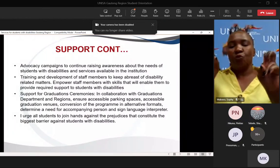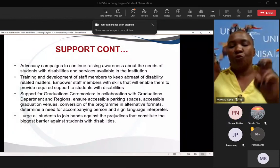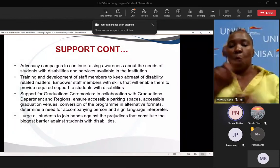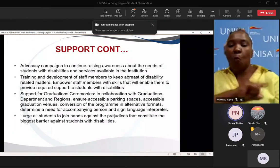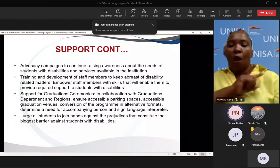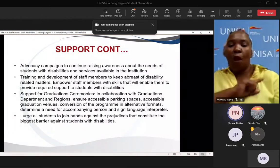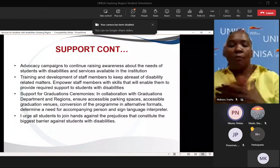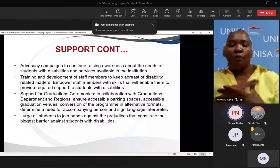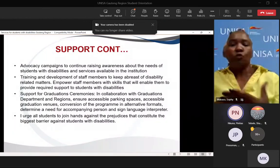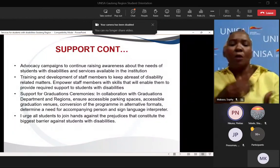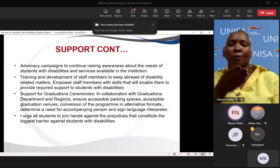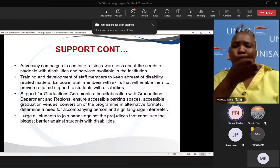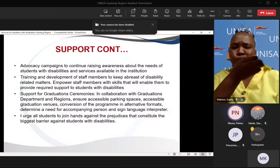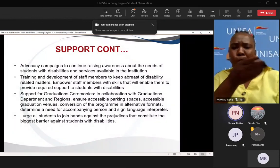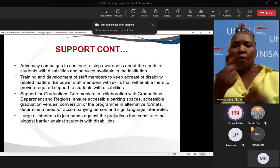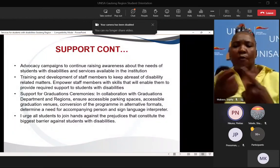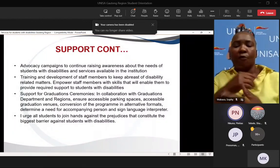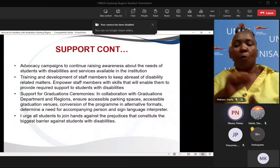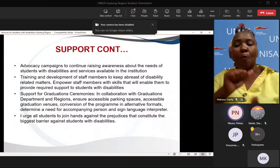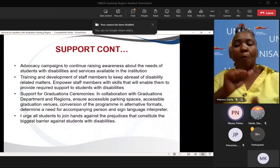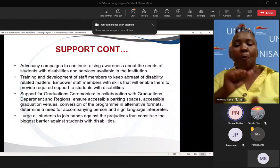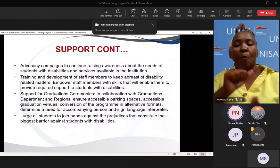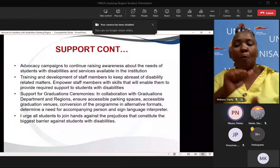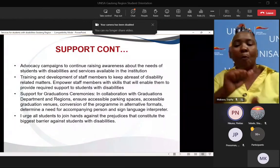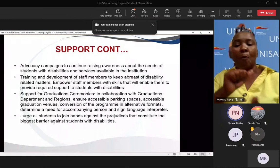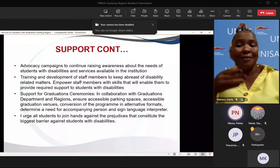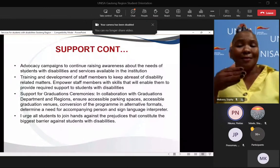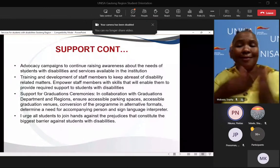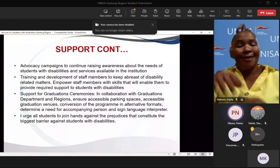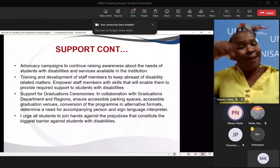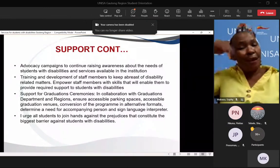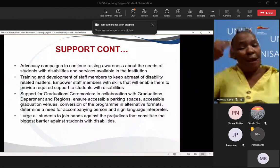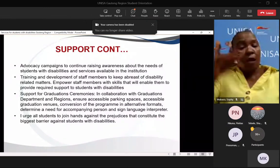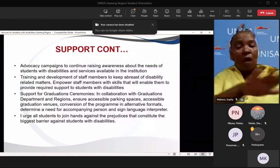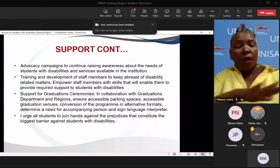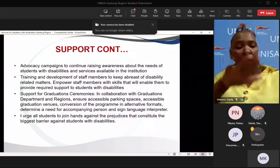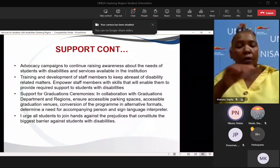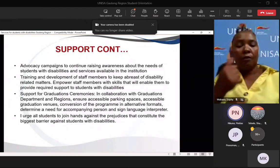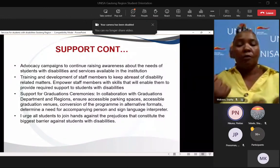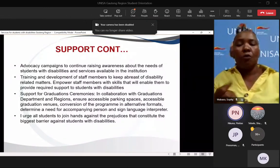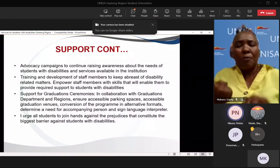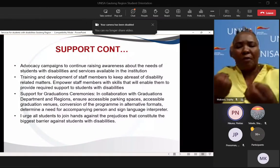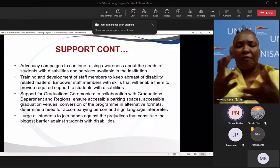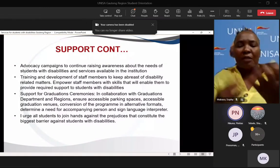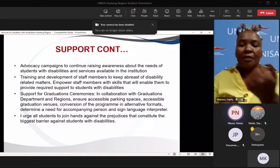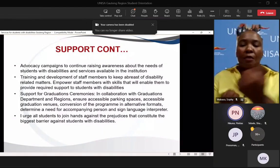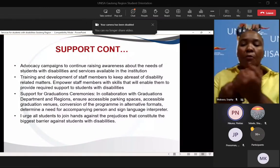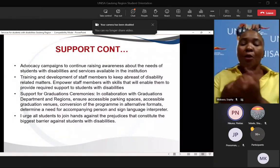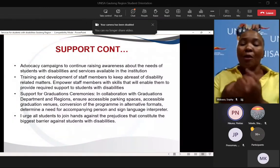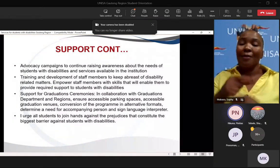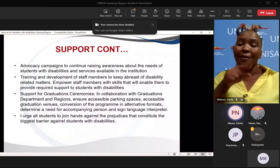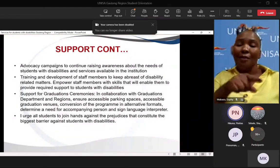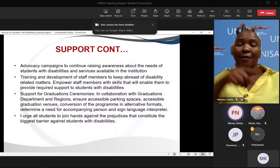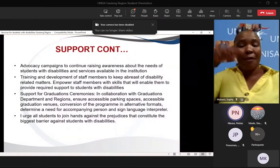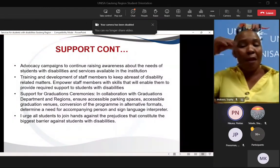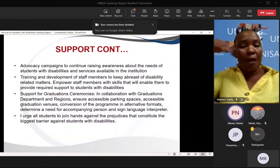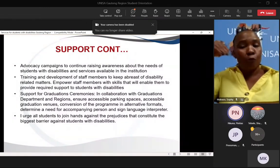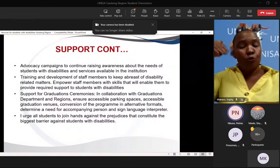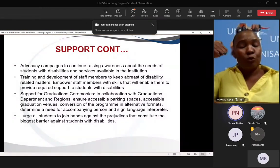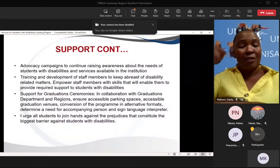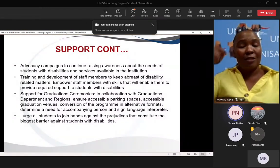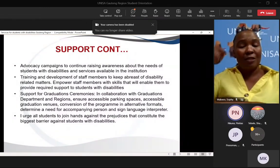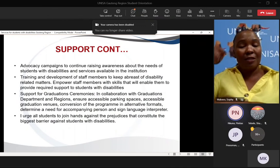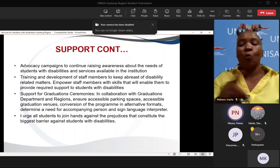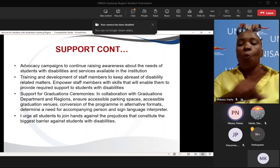because we are applicable from the application until the graduation phase we provide support during graduation as